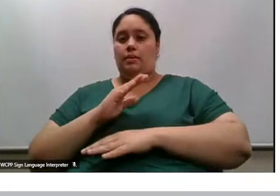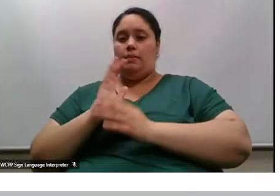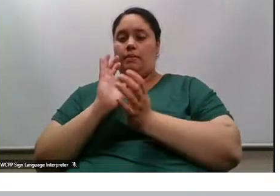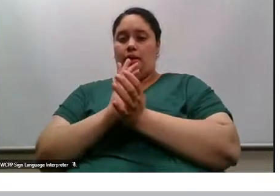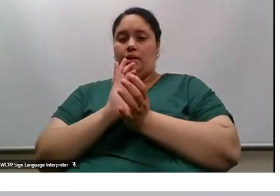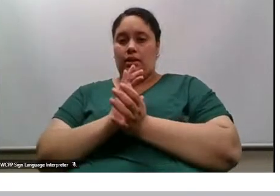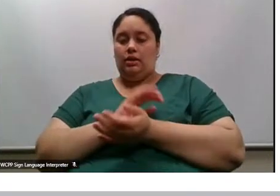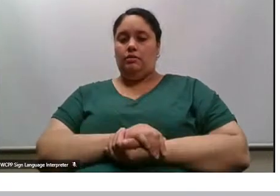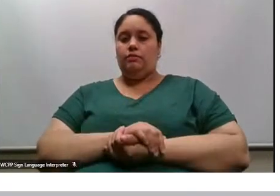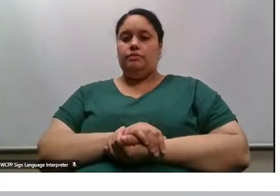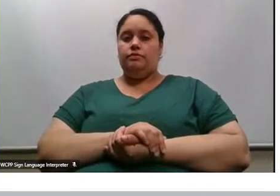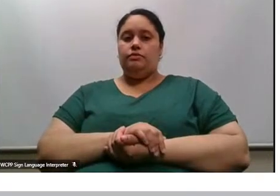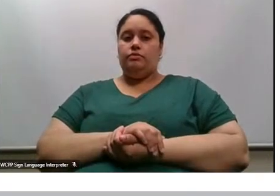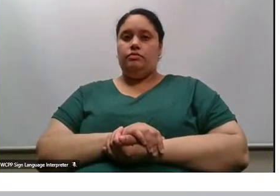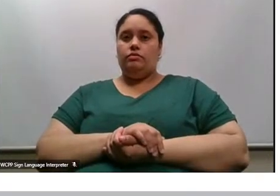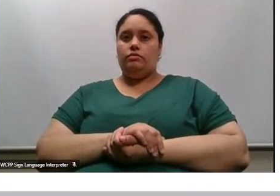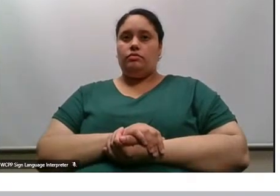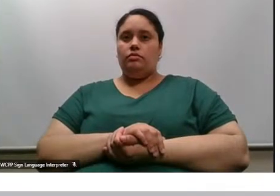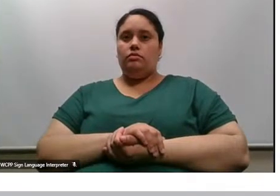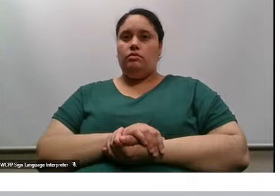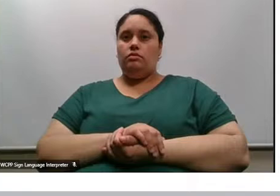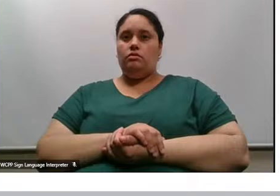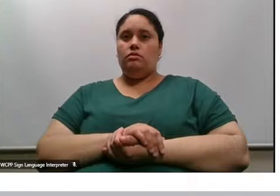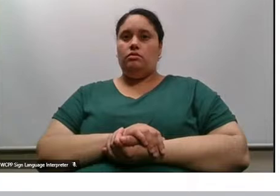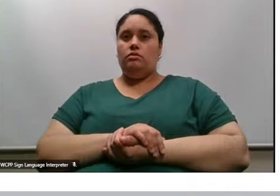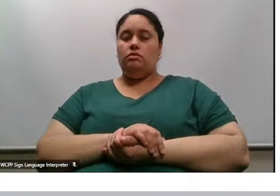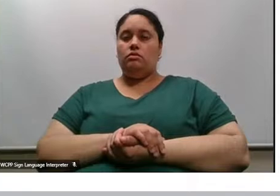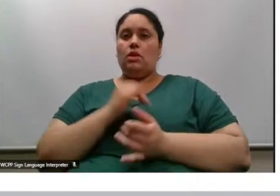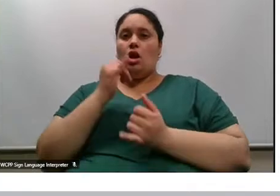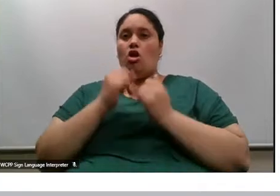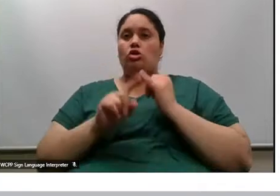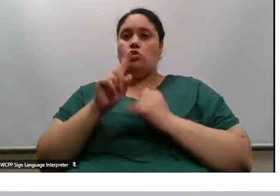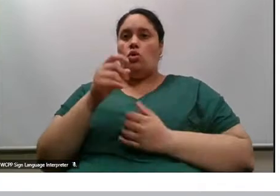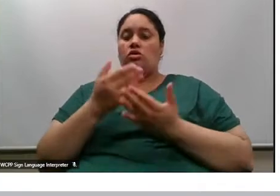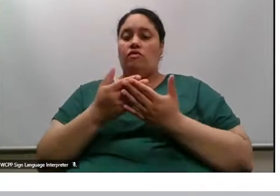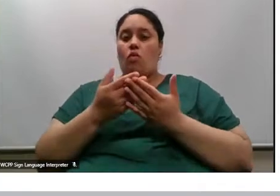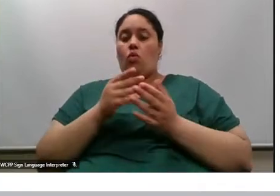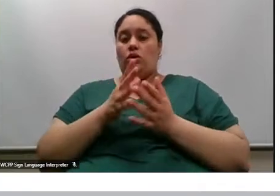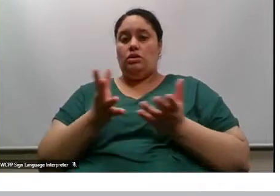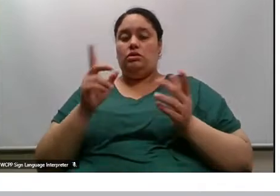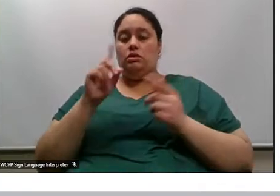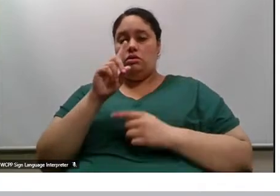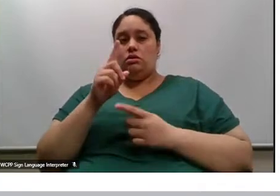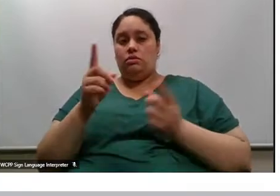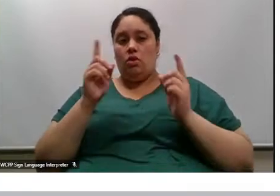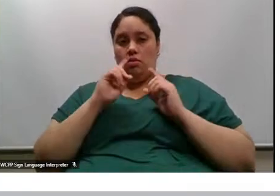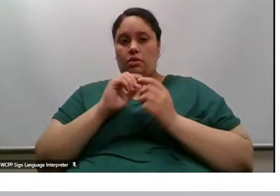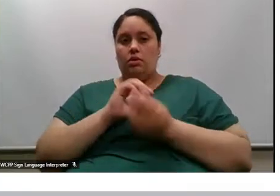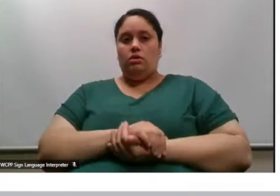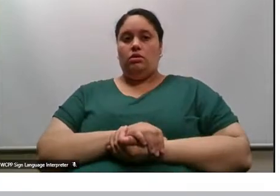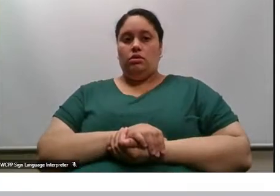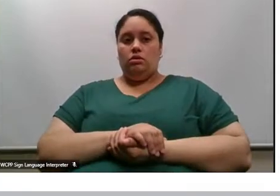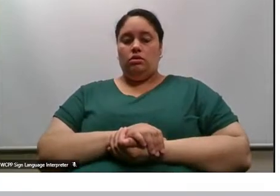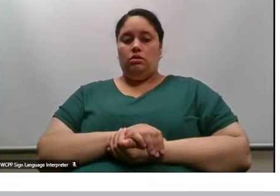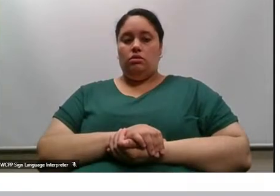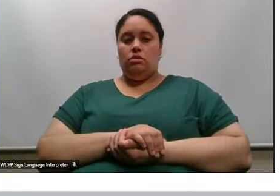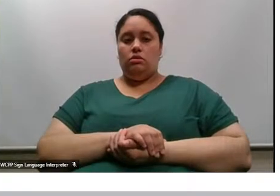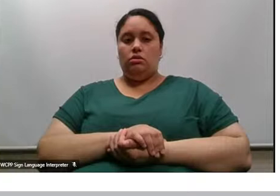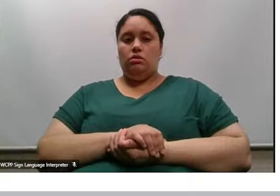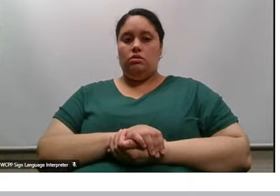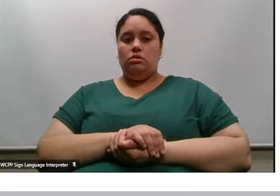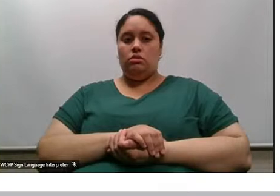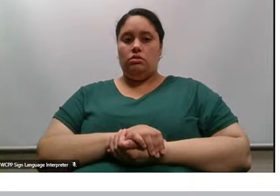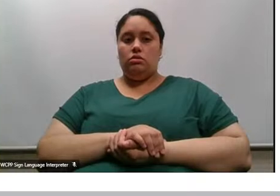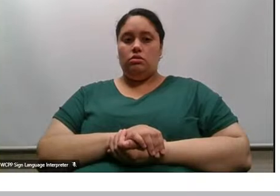last question to this particular department. I would like to understand, in terms of your policies,